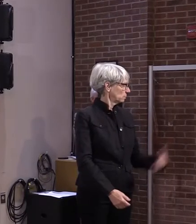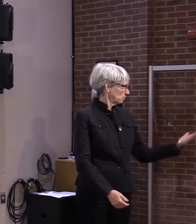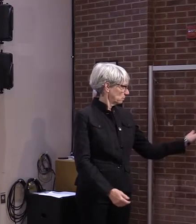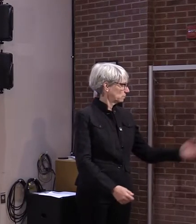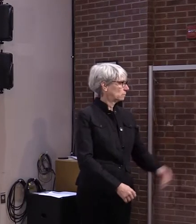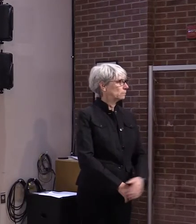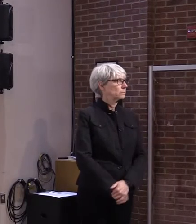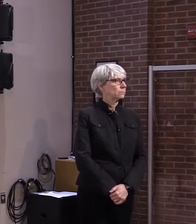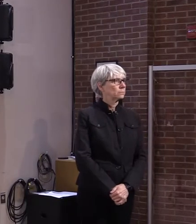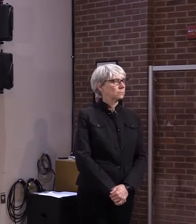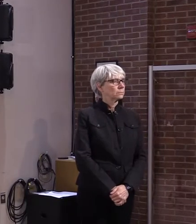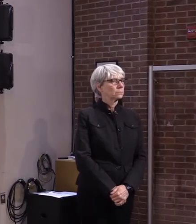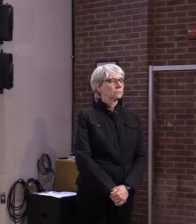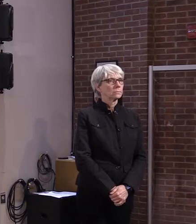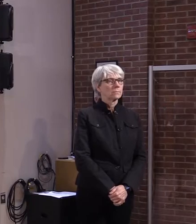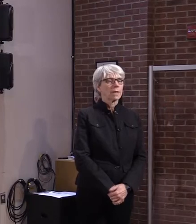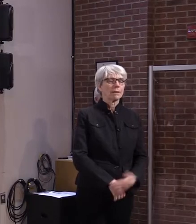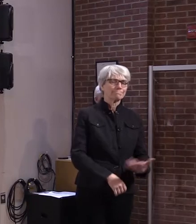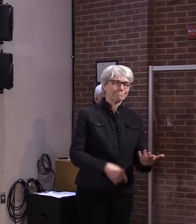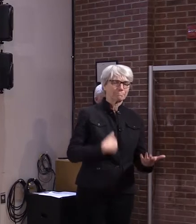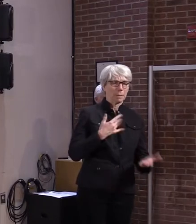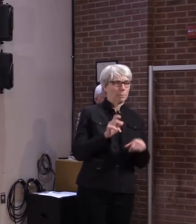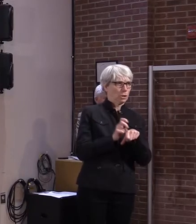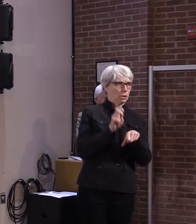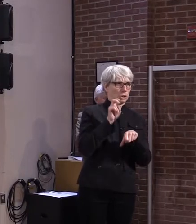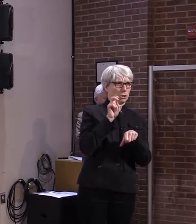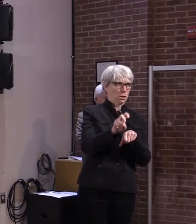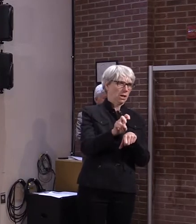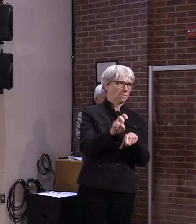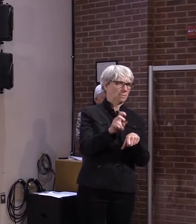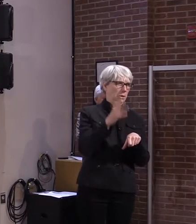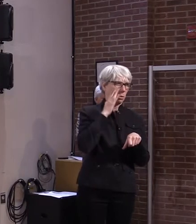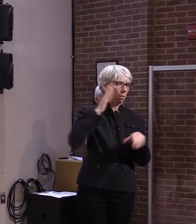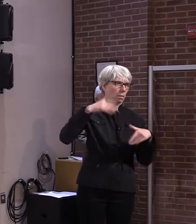I know it's early to be asking about the children